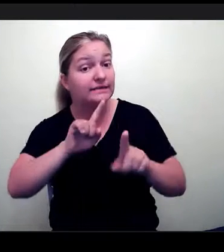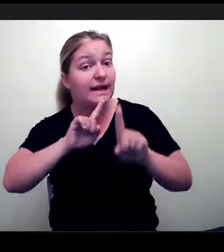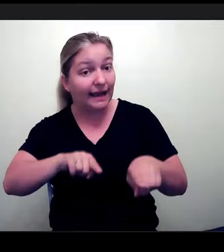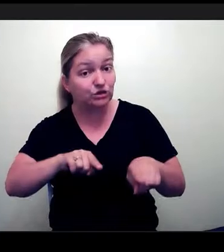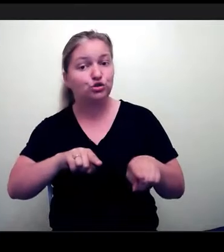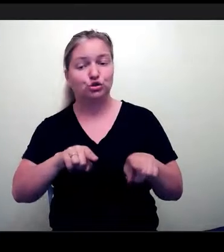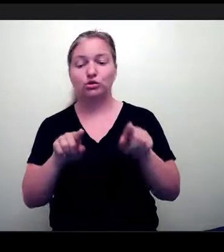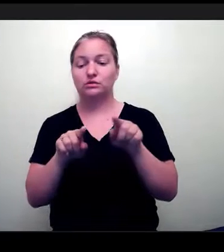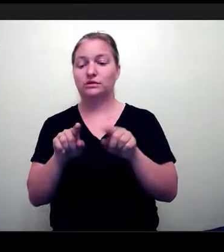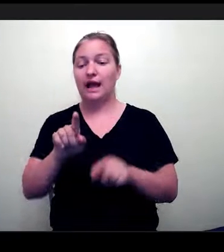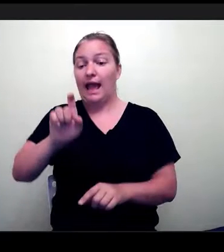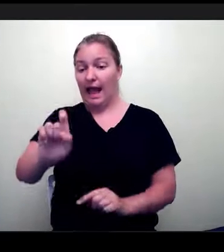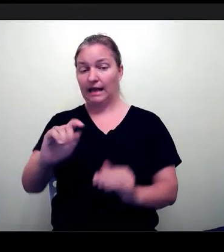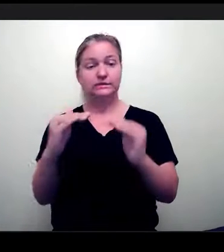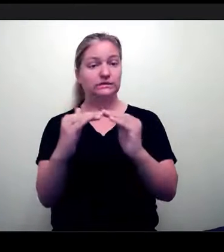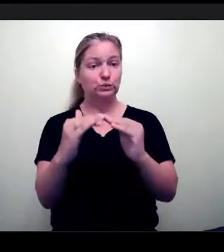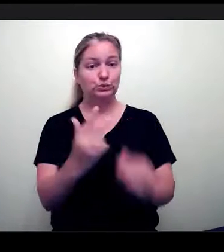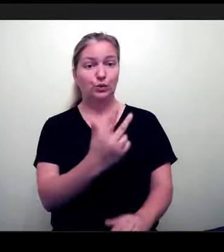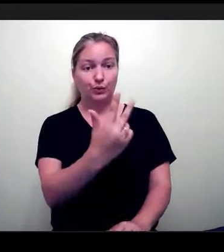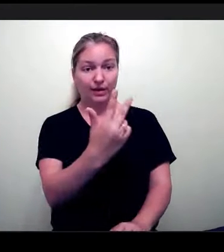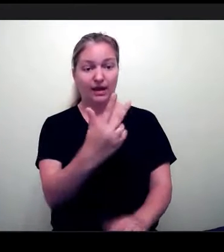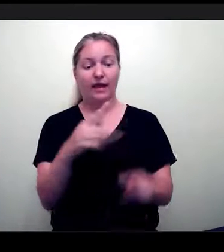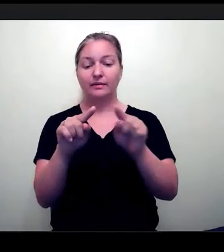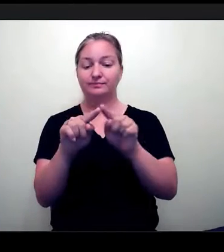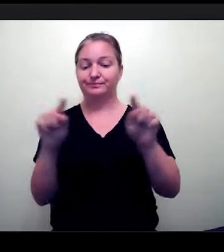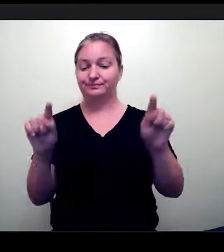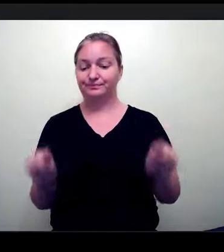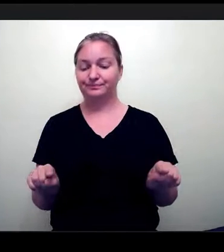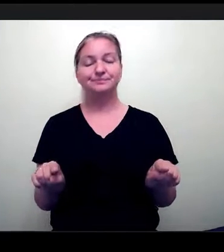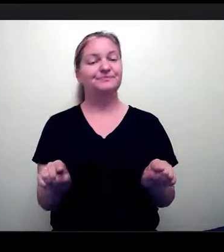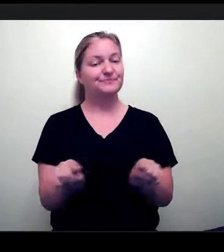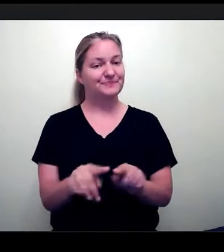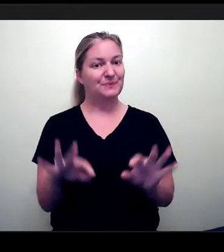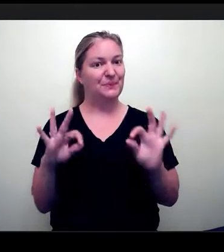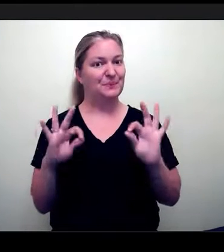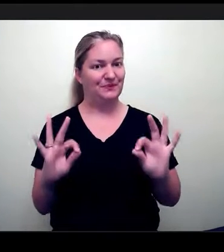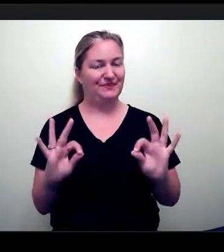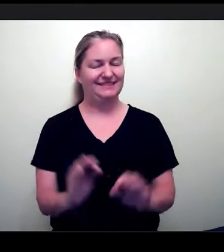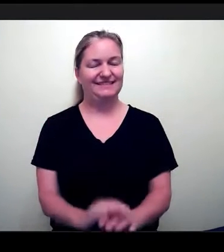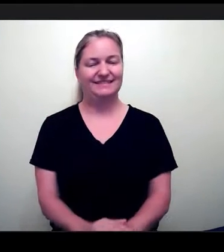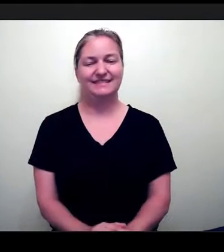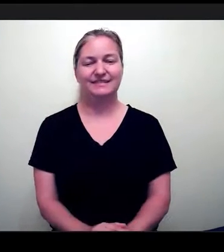answer, x equals 3, and put it nicely in a box.